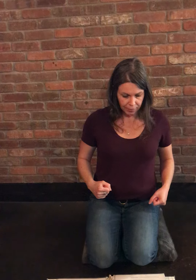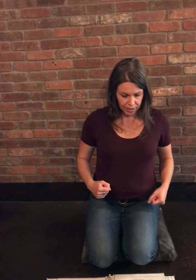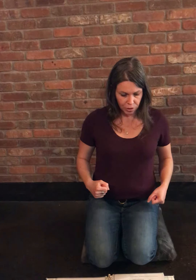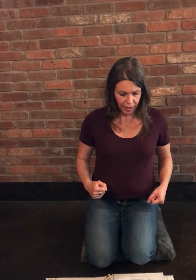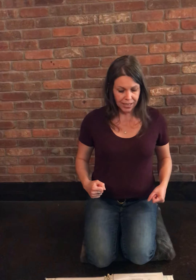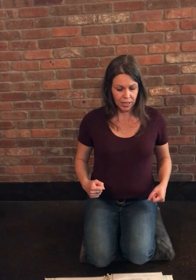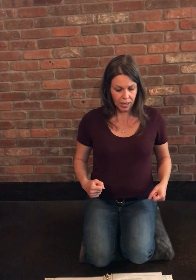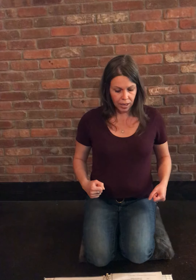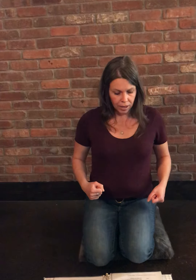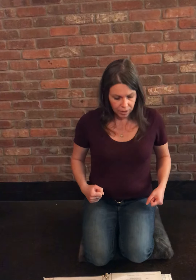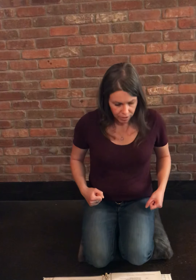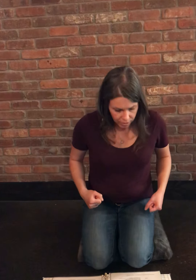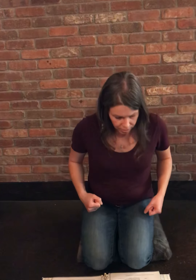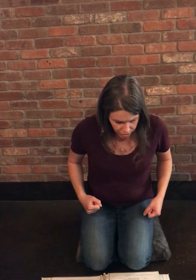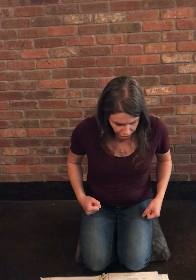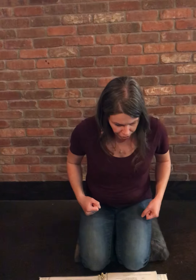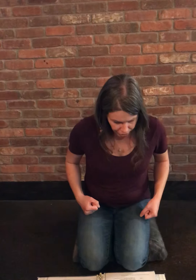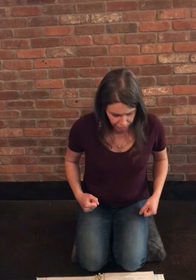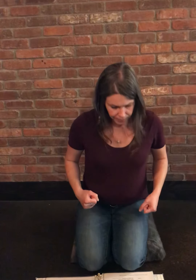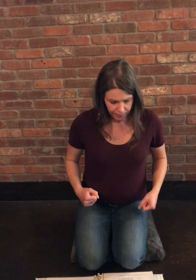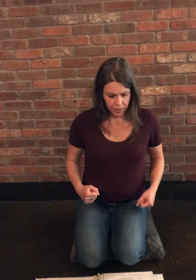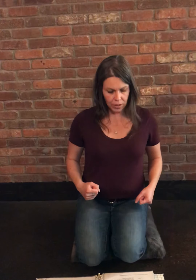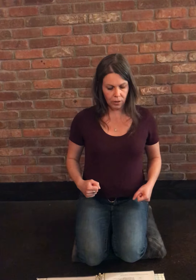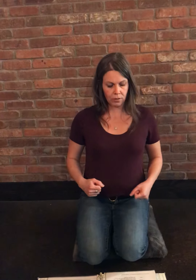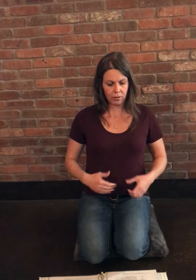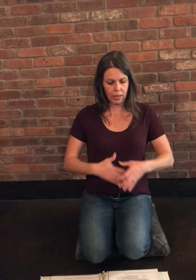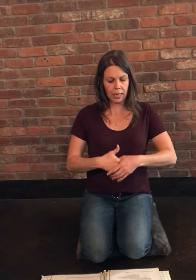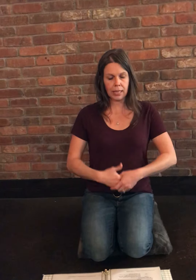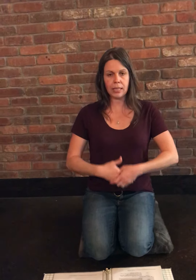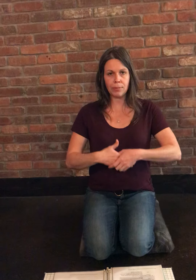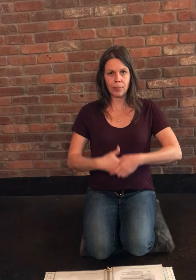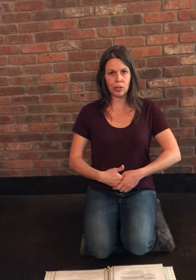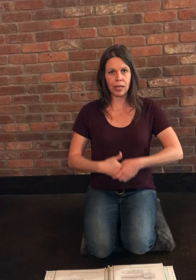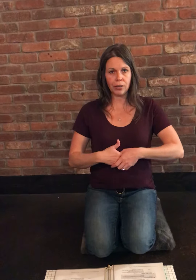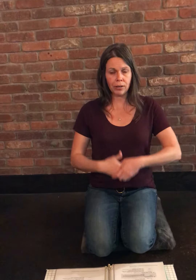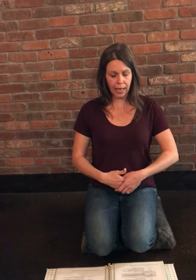means Great Charter. So, England's, remember you shake your own hand.